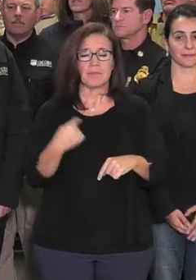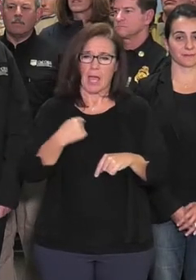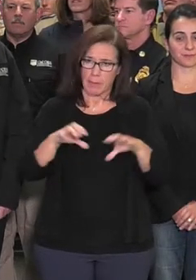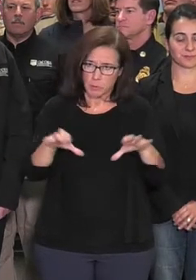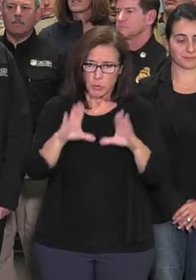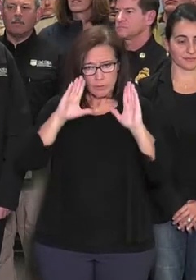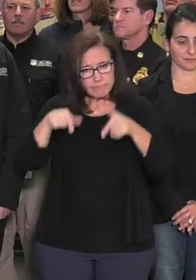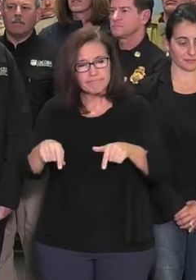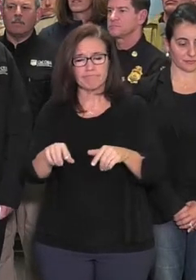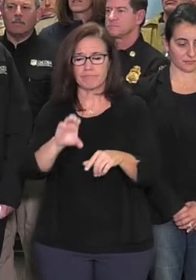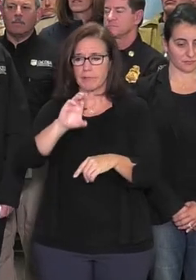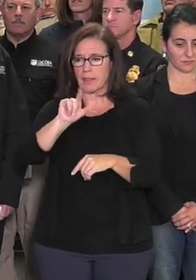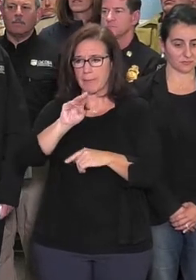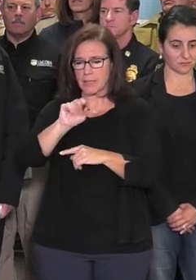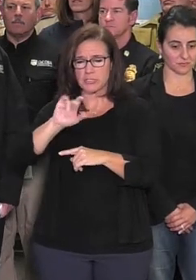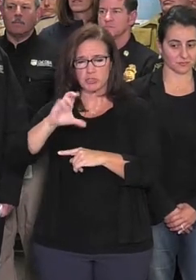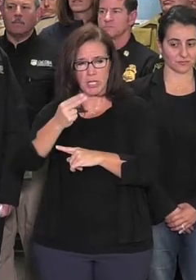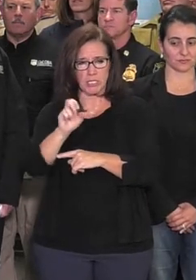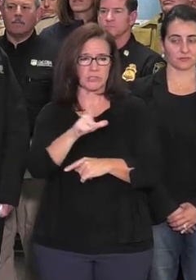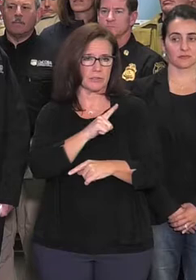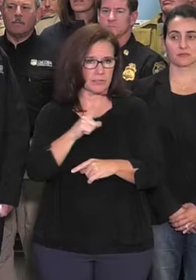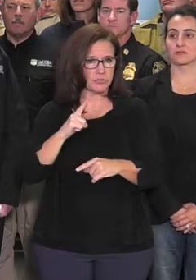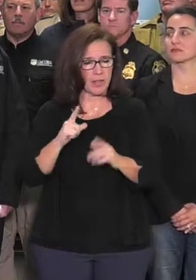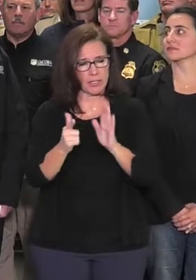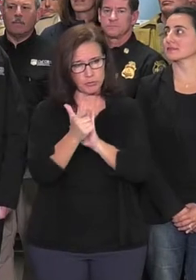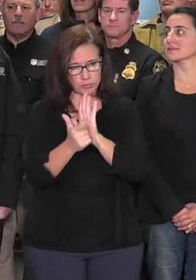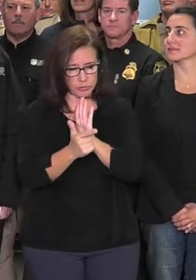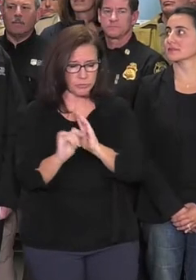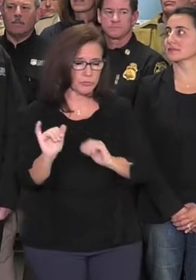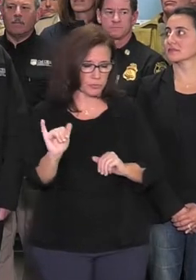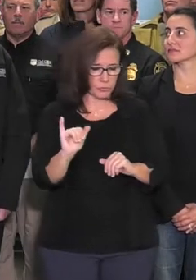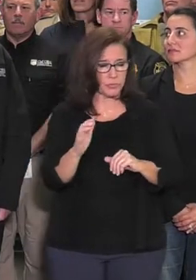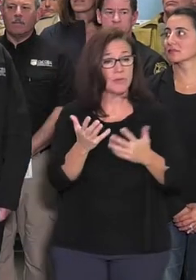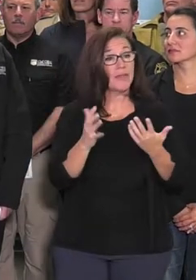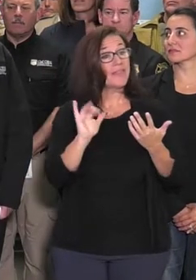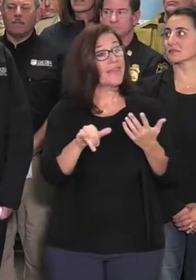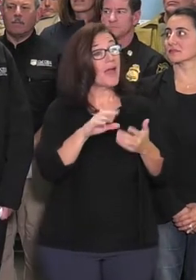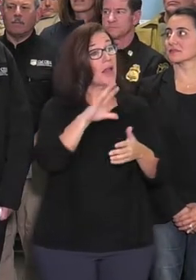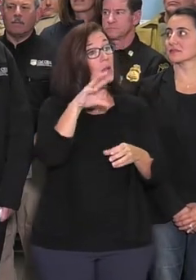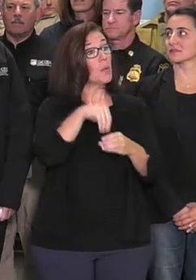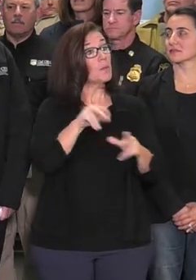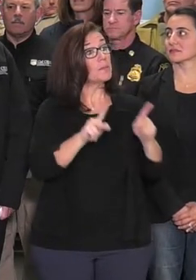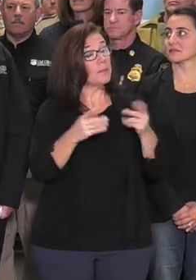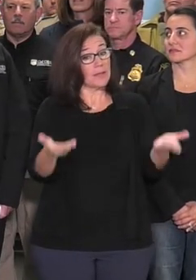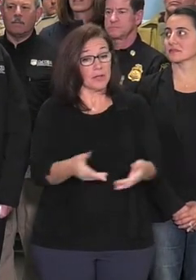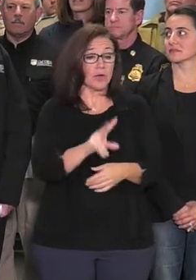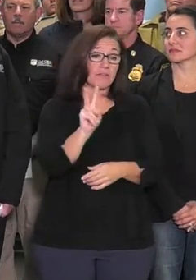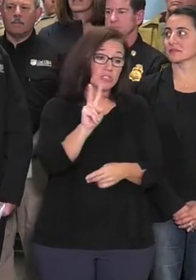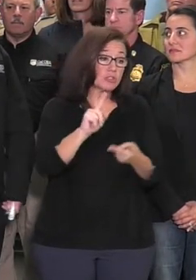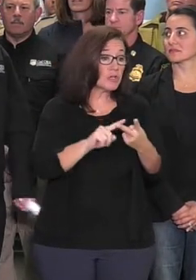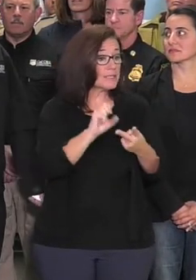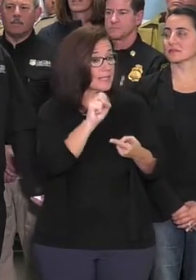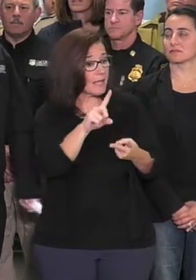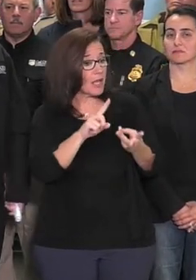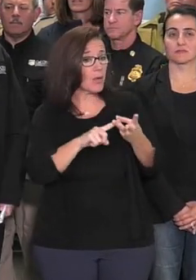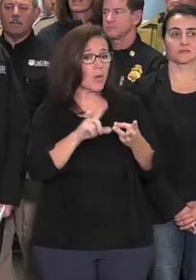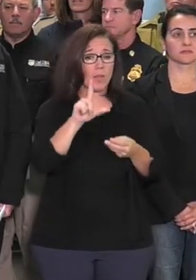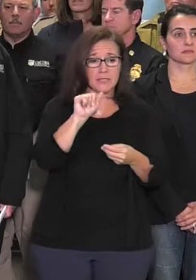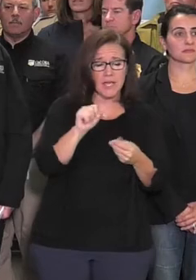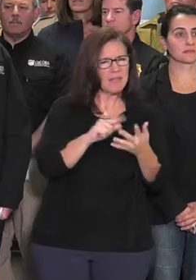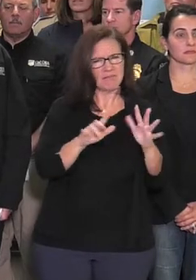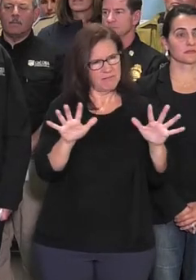And of course, that requires not just the people in Ventura or Santa Barbara or Los Angeles or San Diego. It requires